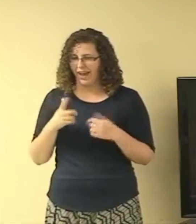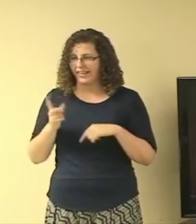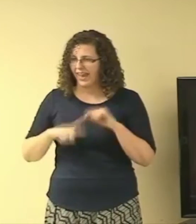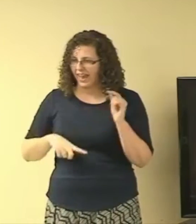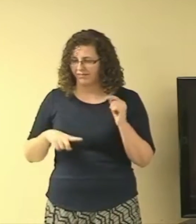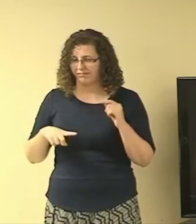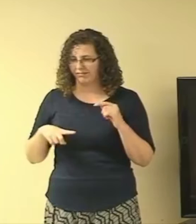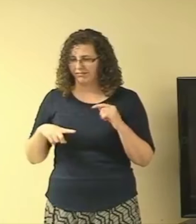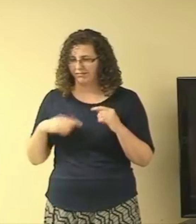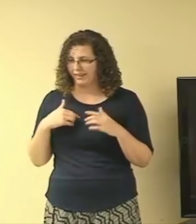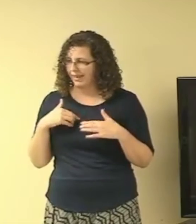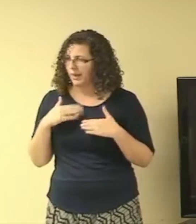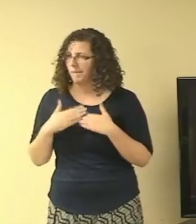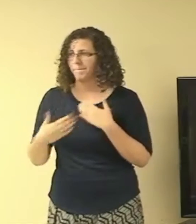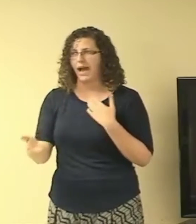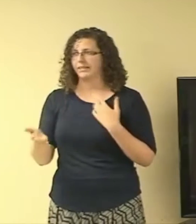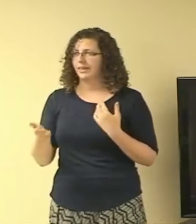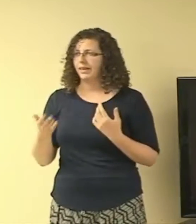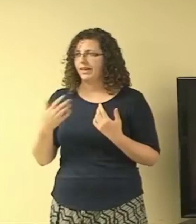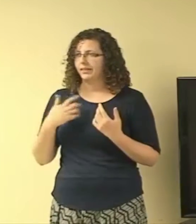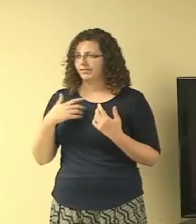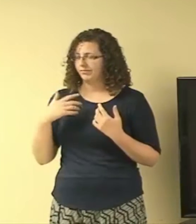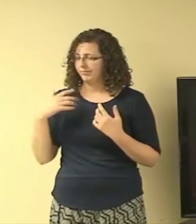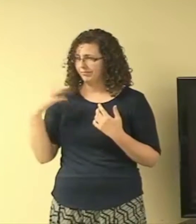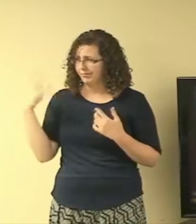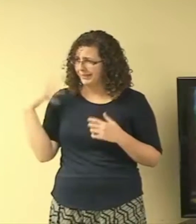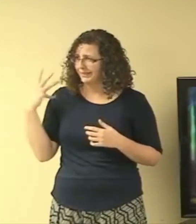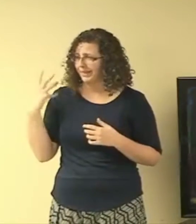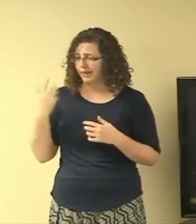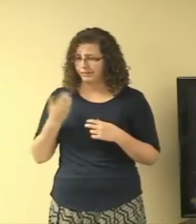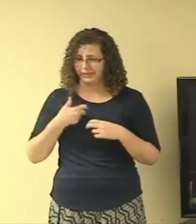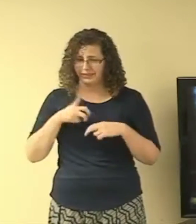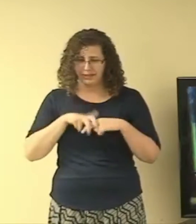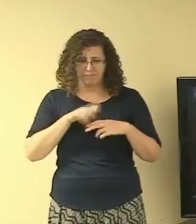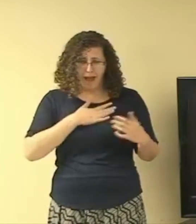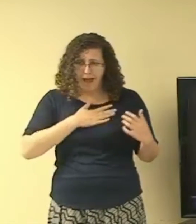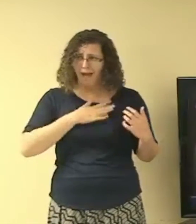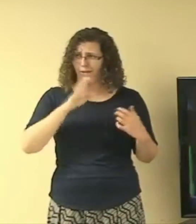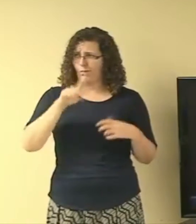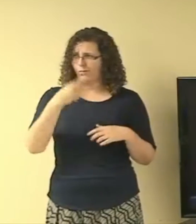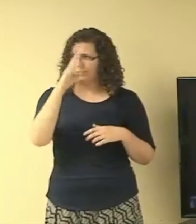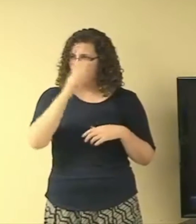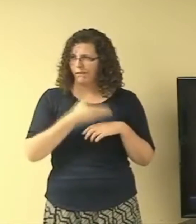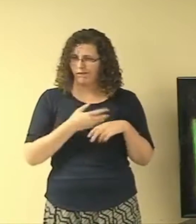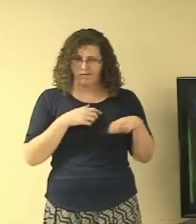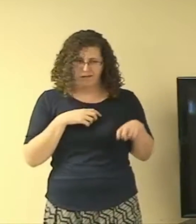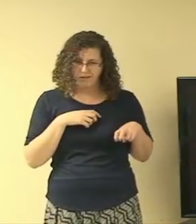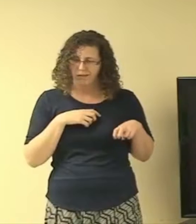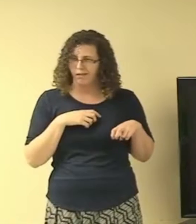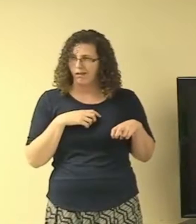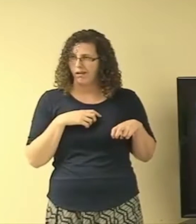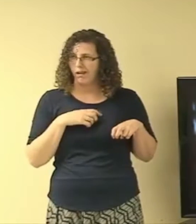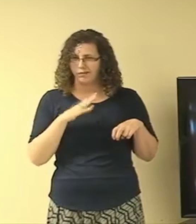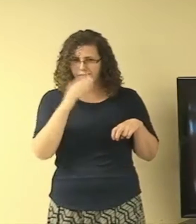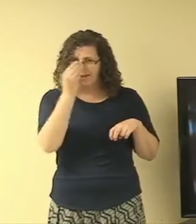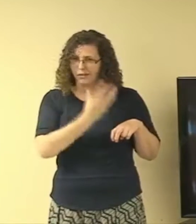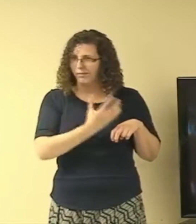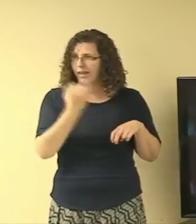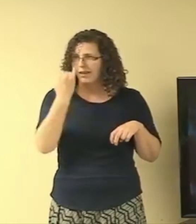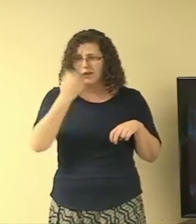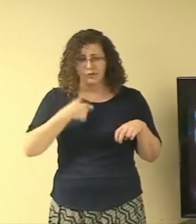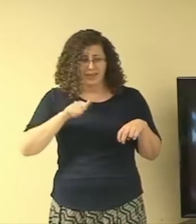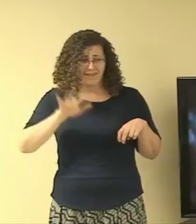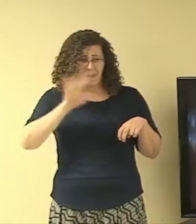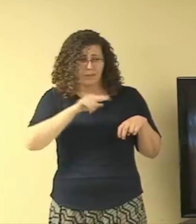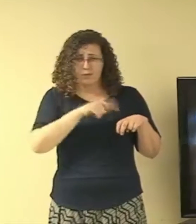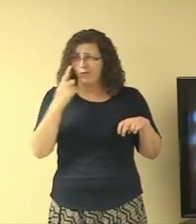that. It's unbelievable. There I'm sitting holding my only son. I said, honey, if I had to give you up